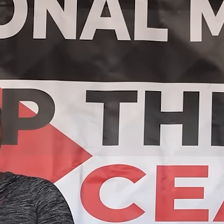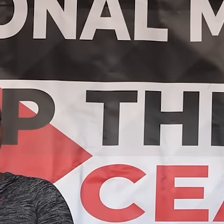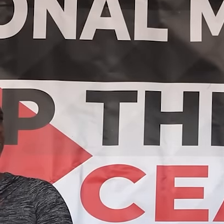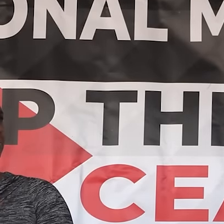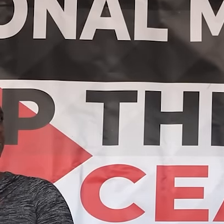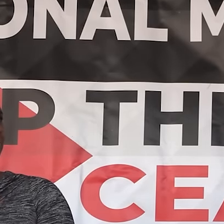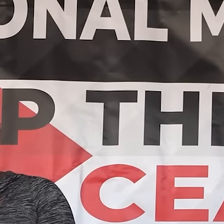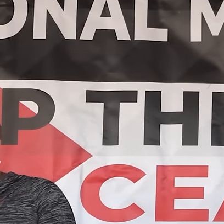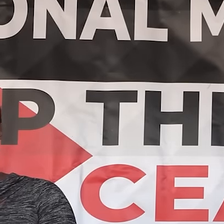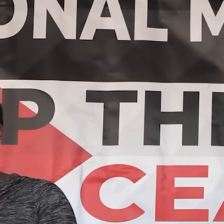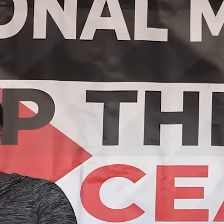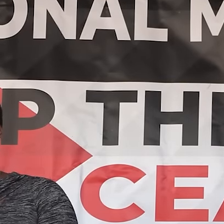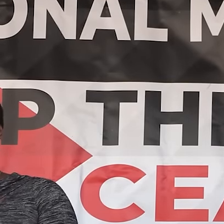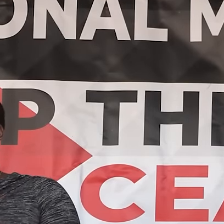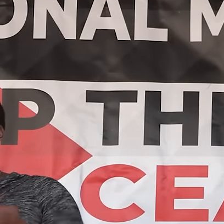Takbir! Allahu Akbar!